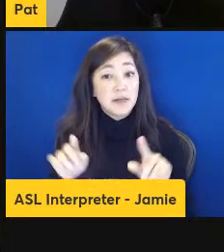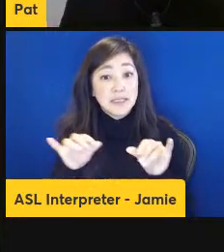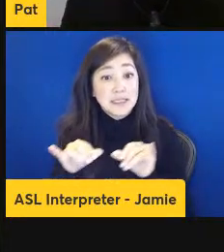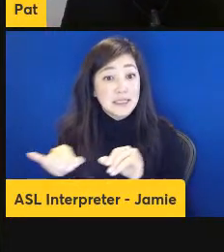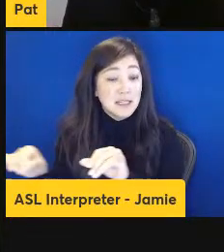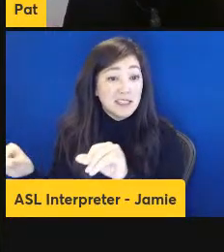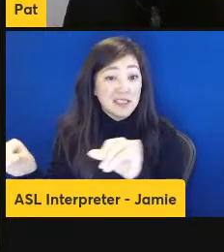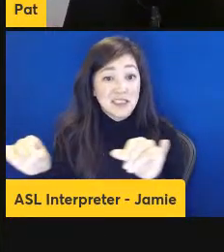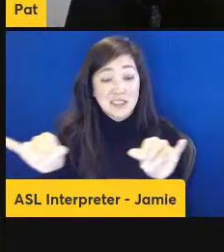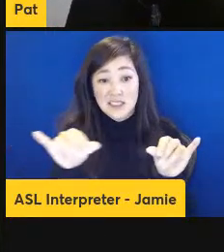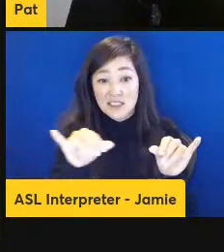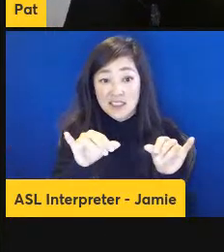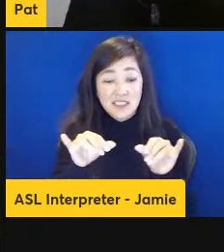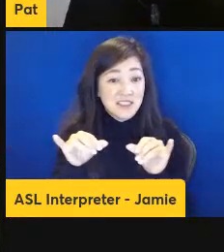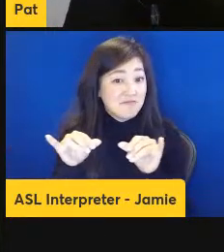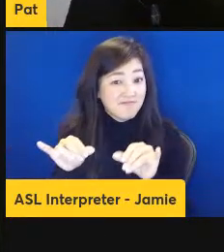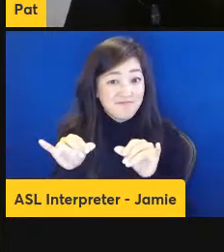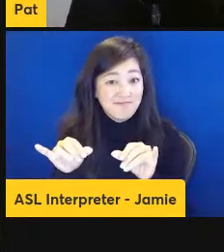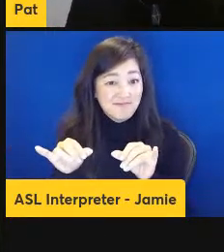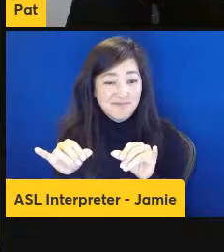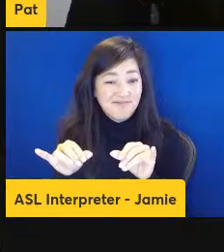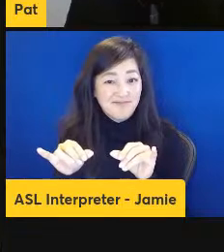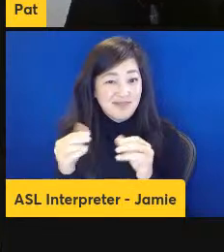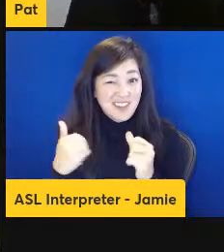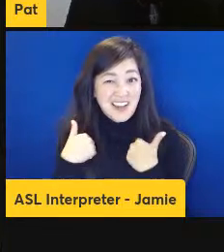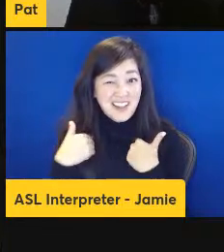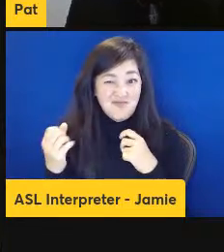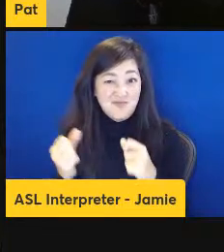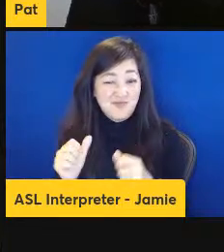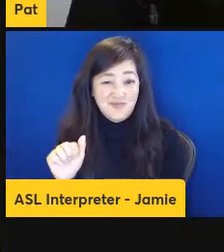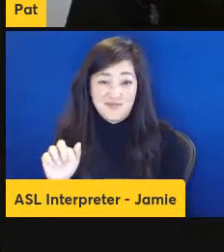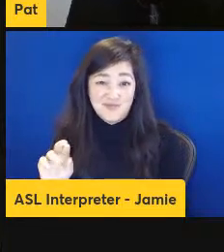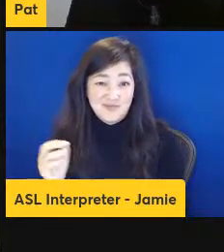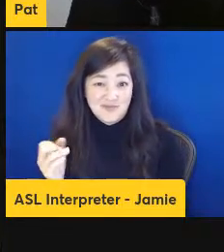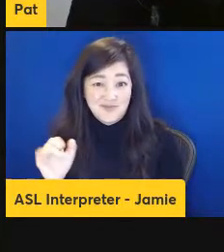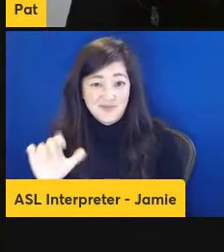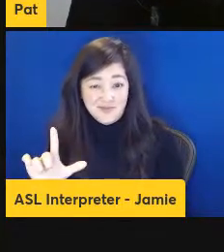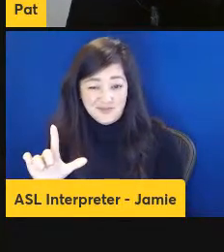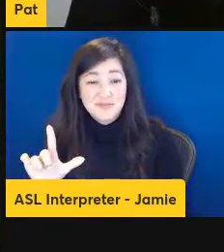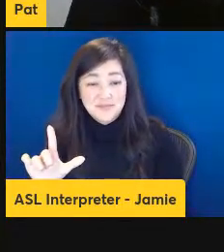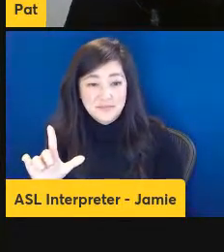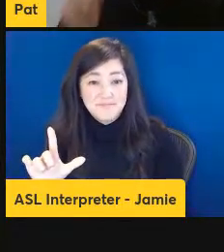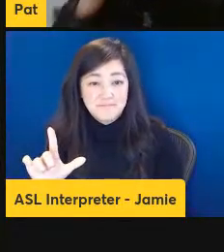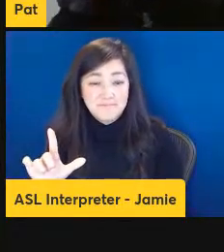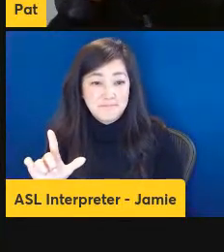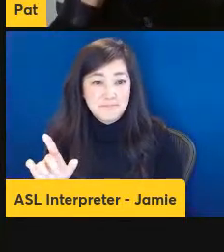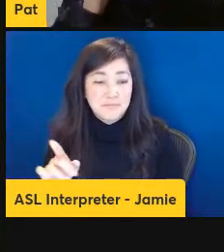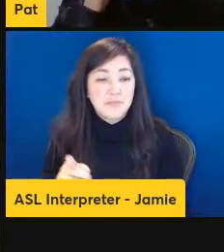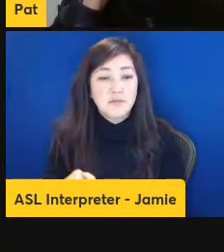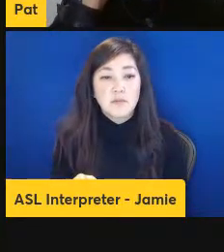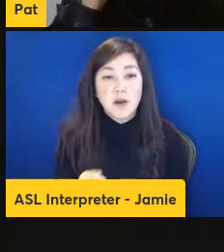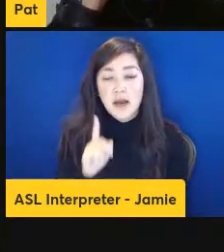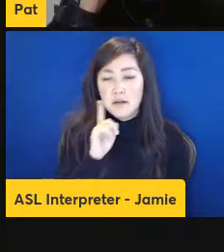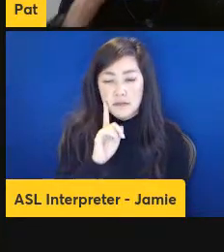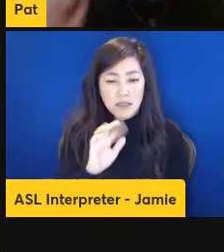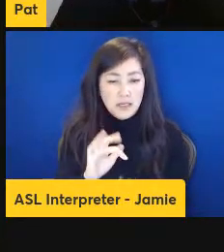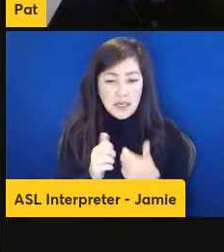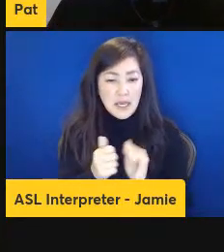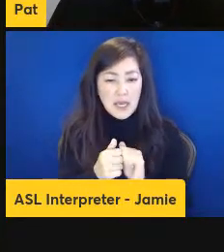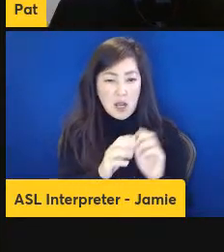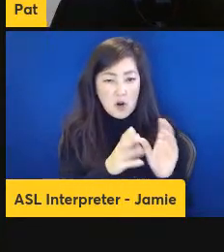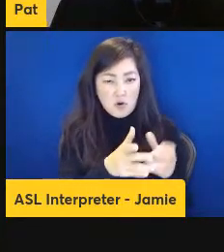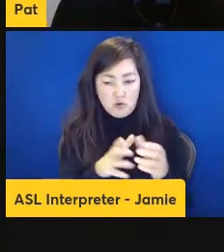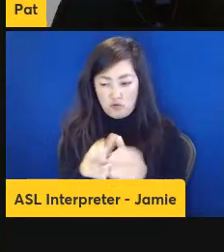remain NHANES. None, the point to me is how are populations defined?